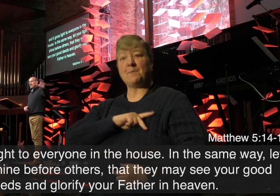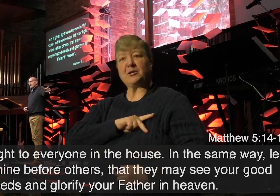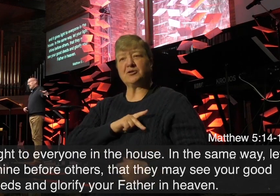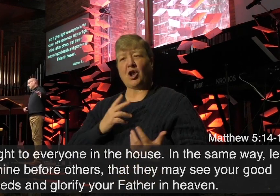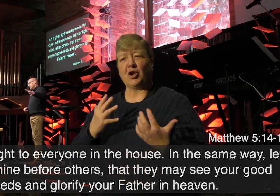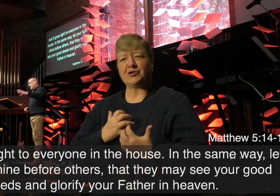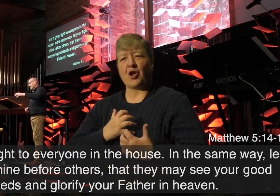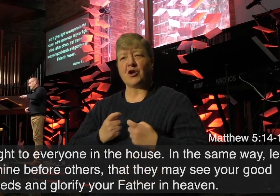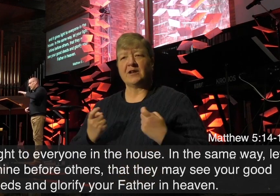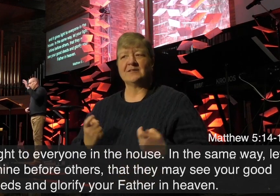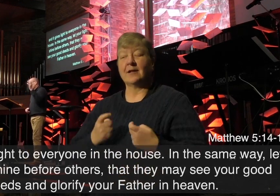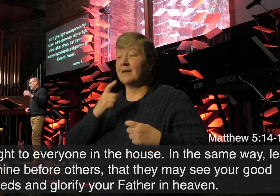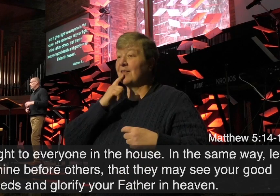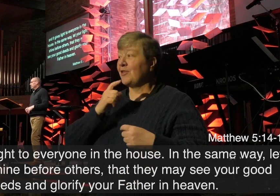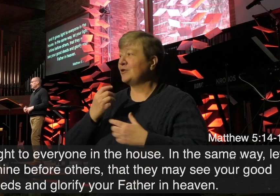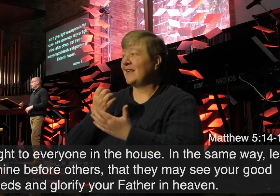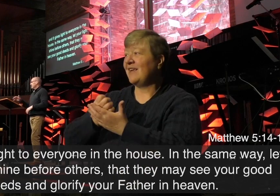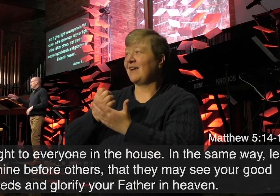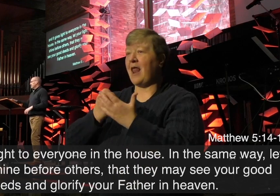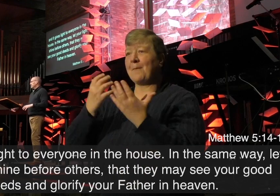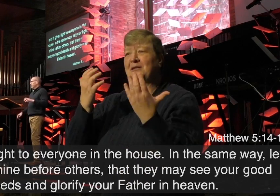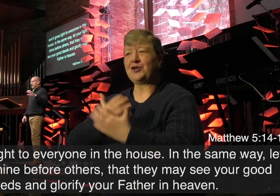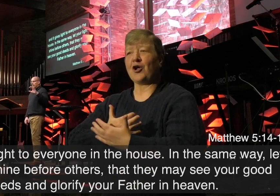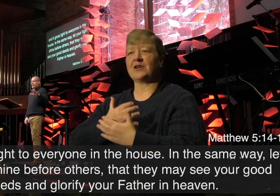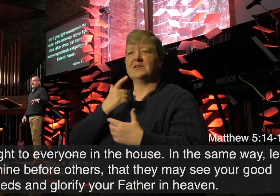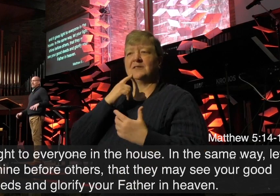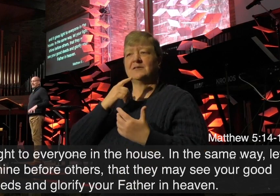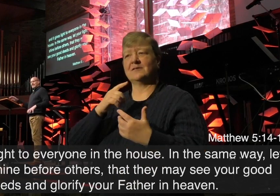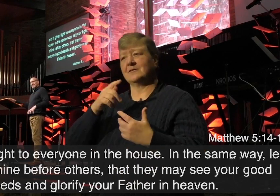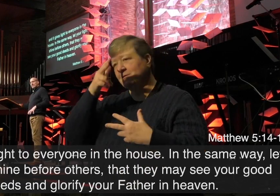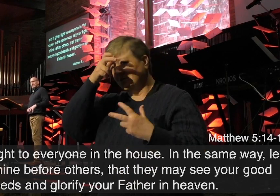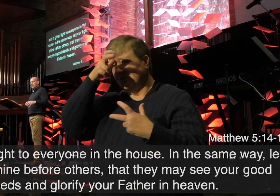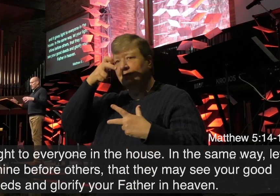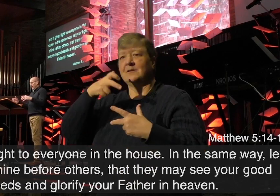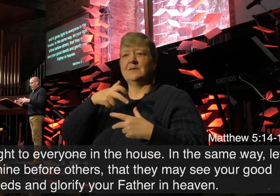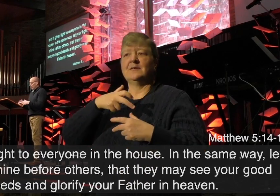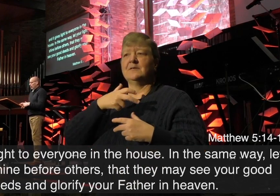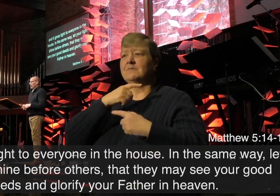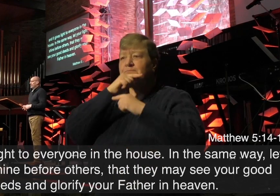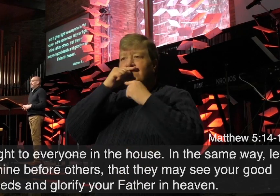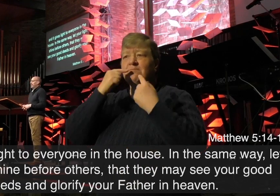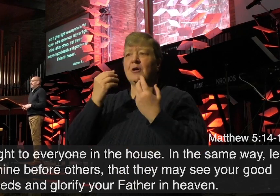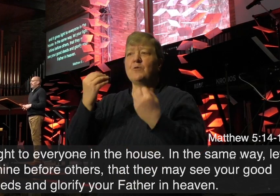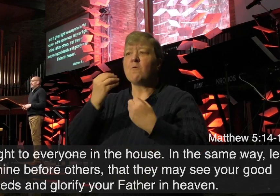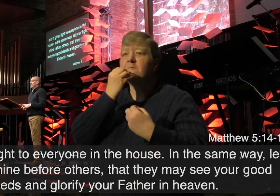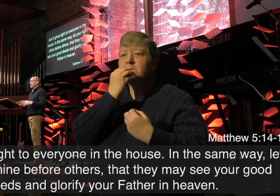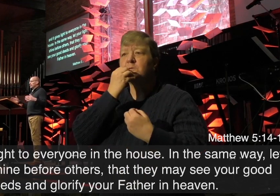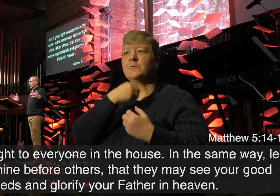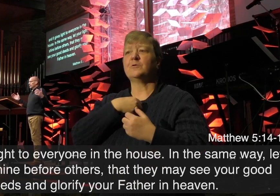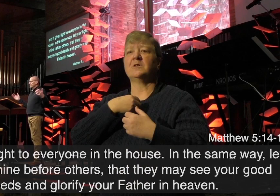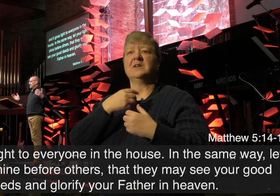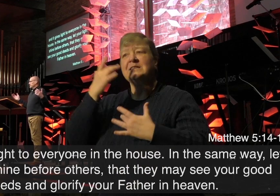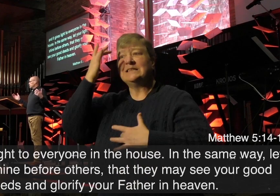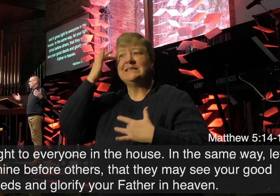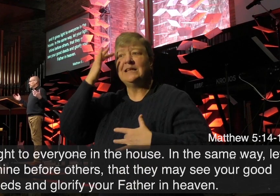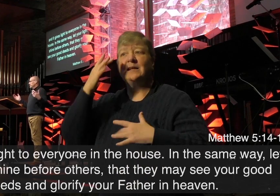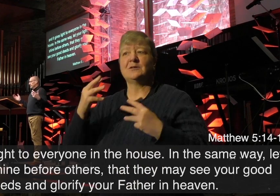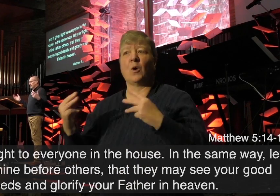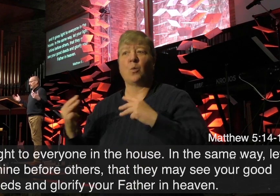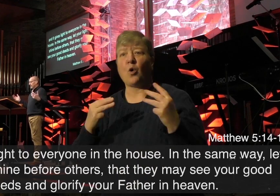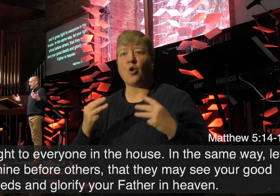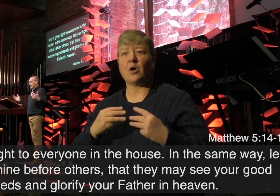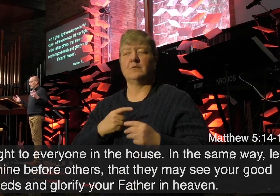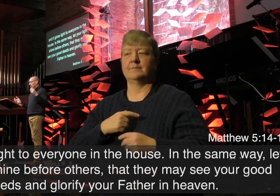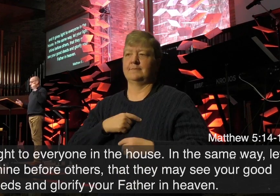There's economic darkness around the world. There's the darkness of famine and disease and war. And of course, there is